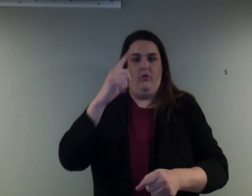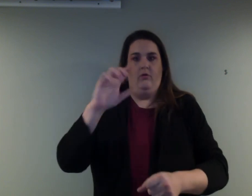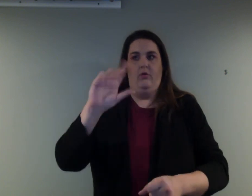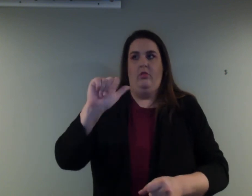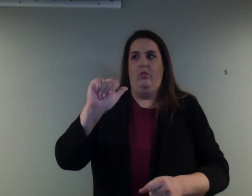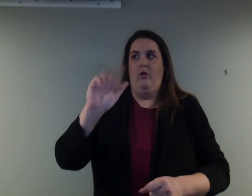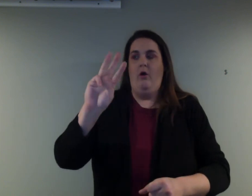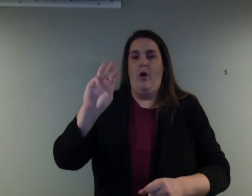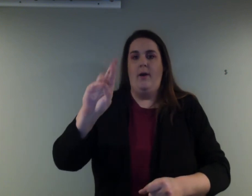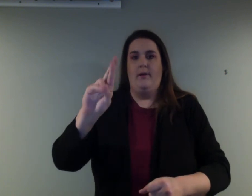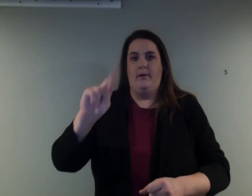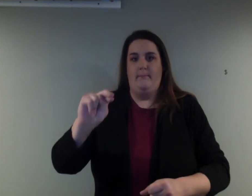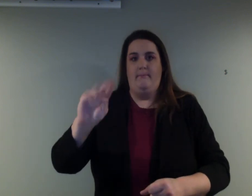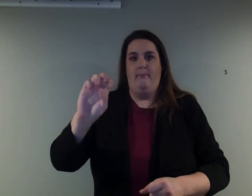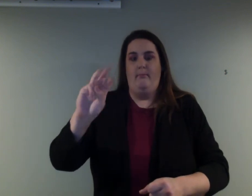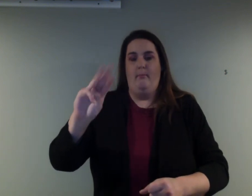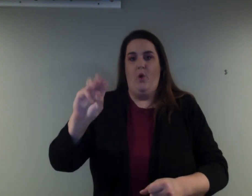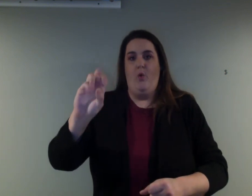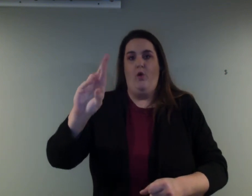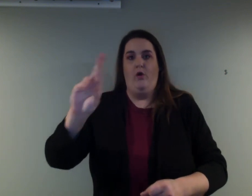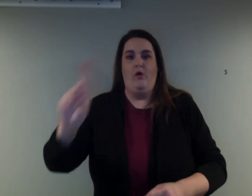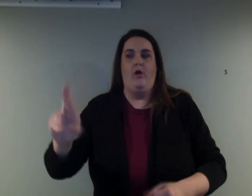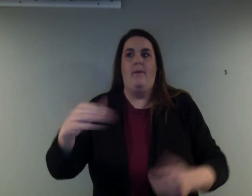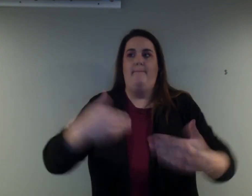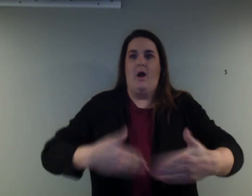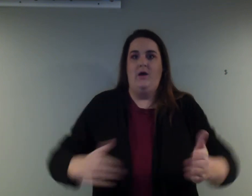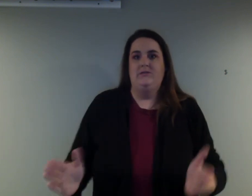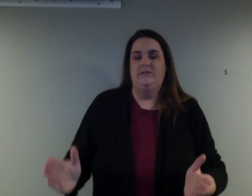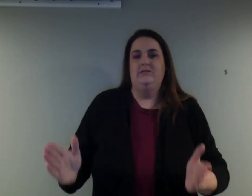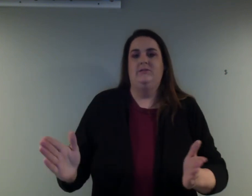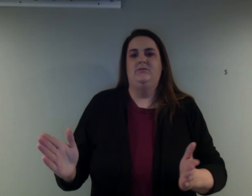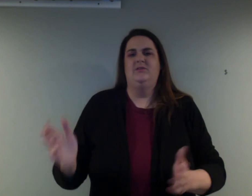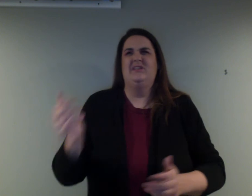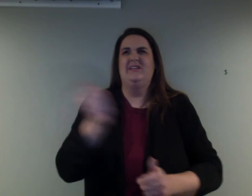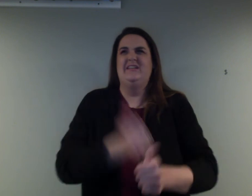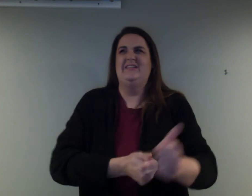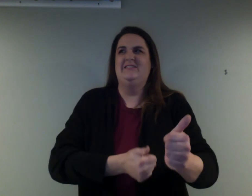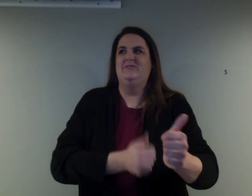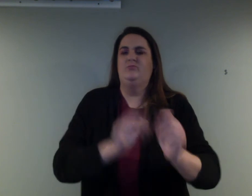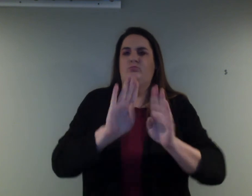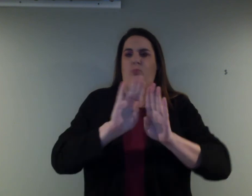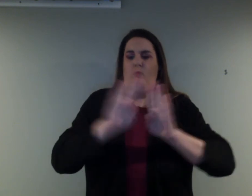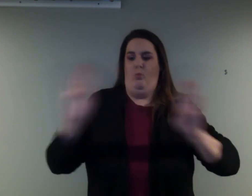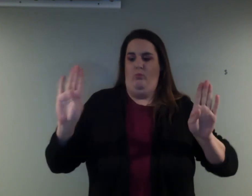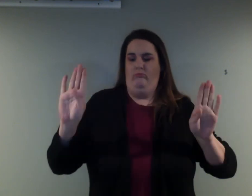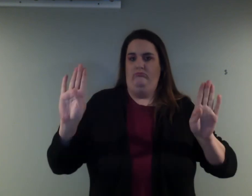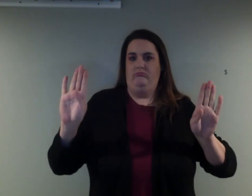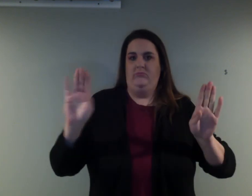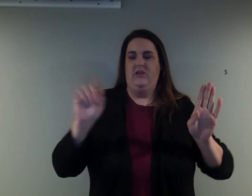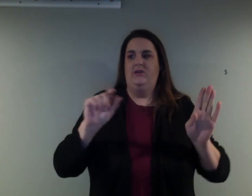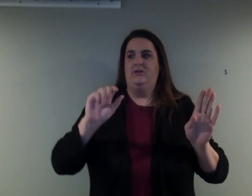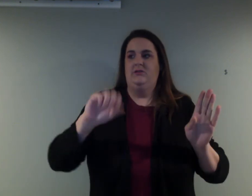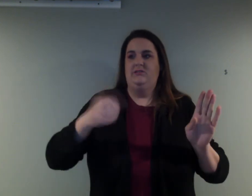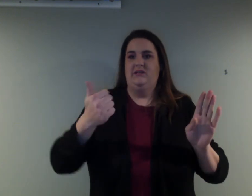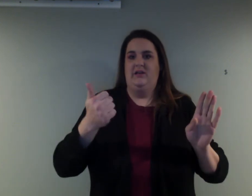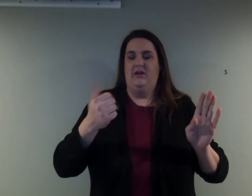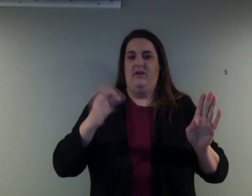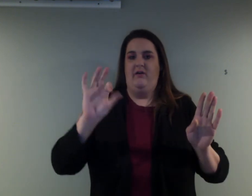Let's say each wall will be 10 feet long and 8 feet tall. All 4